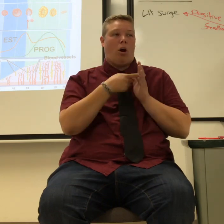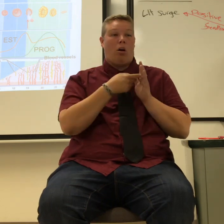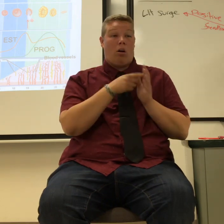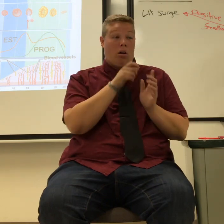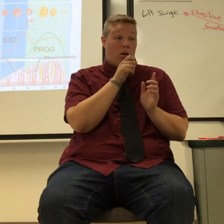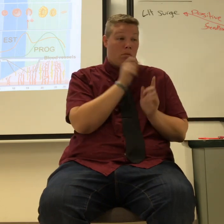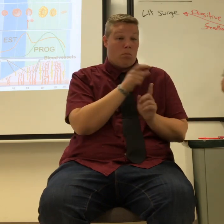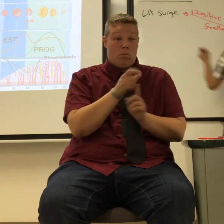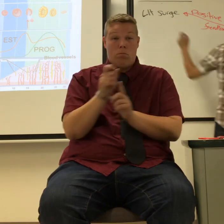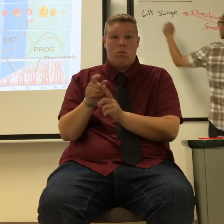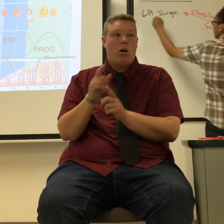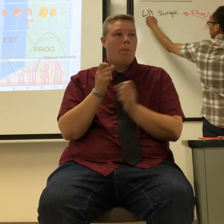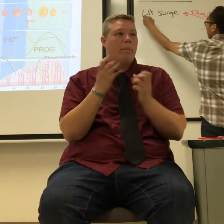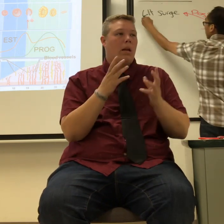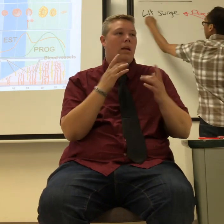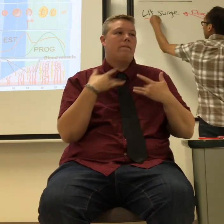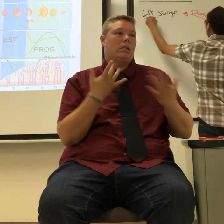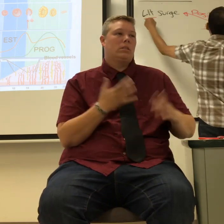triggers ovulation.